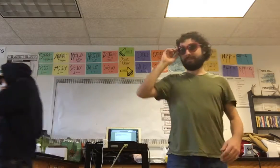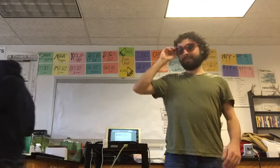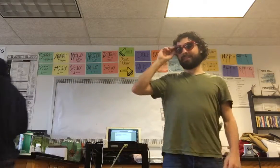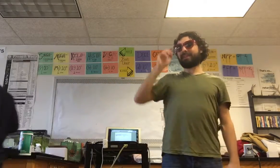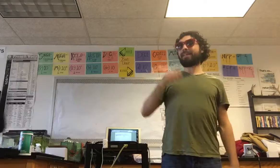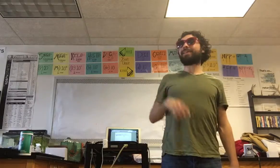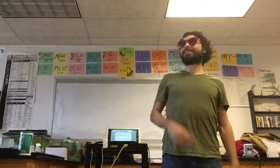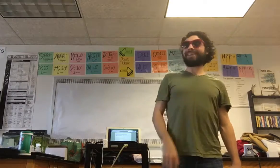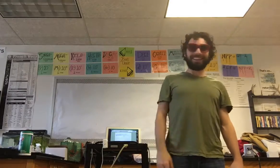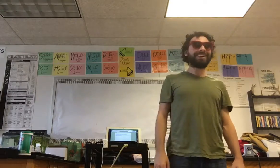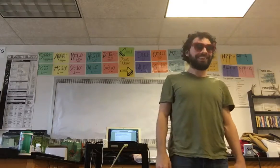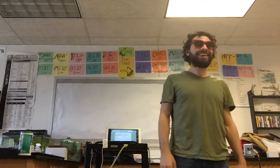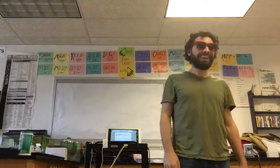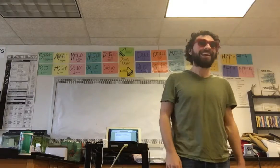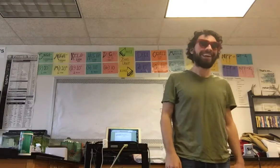Damn Trump.